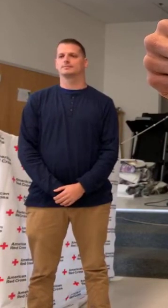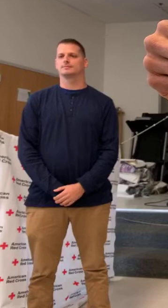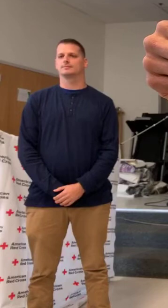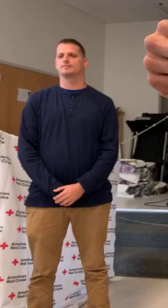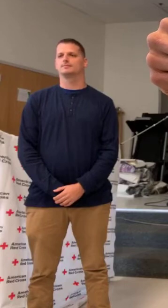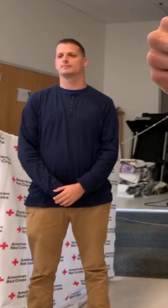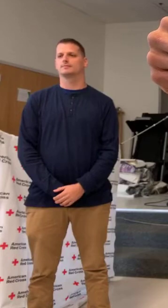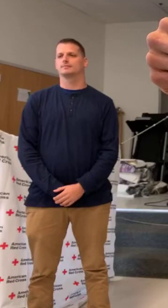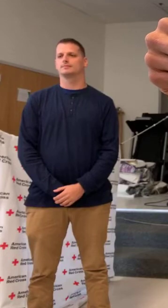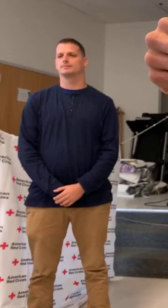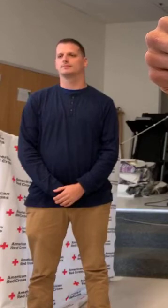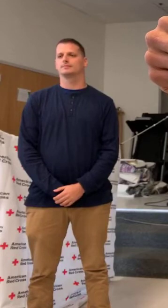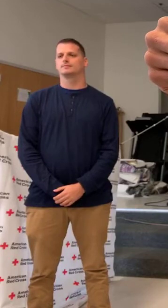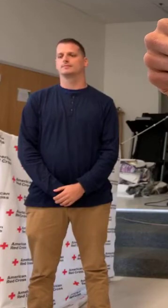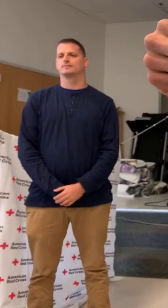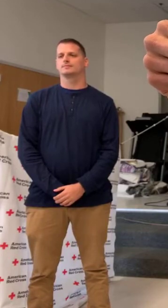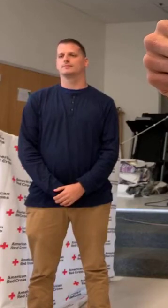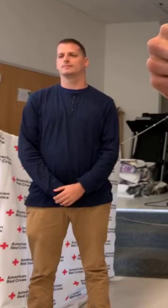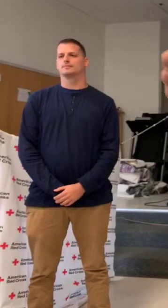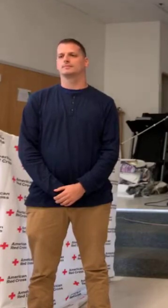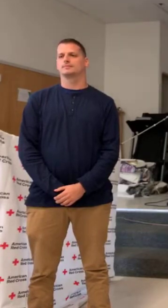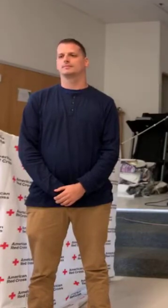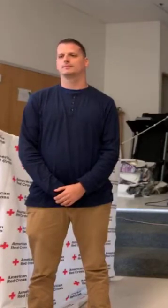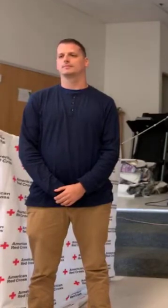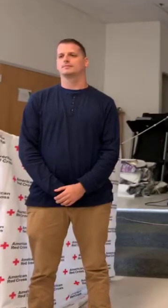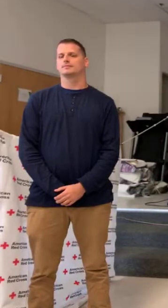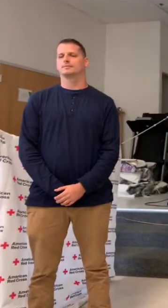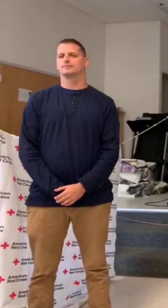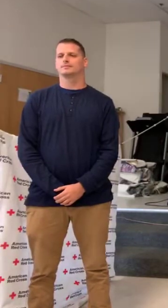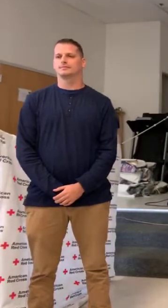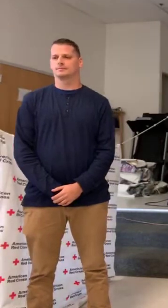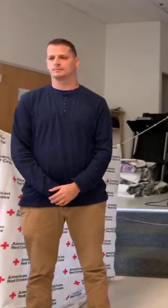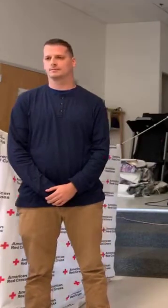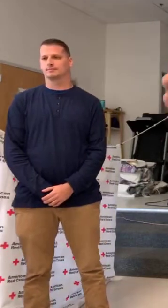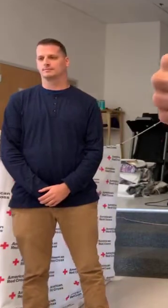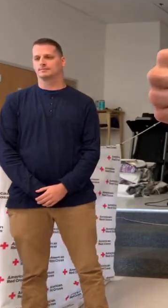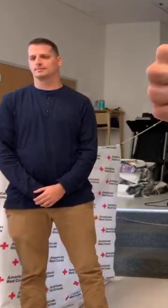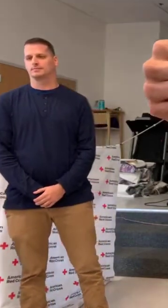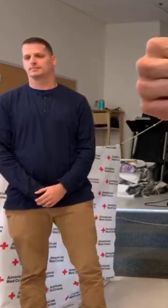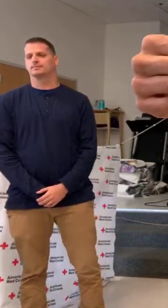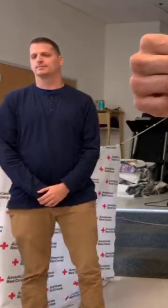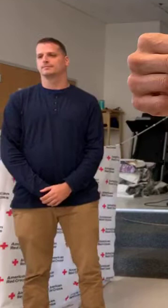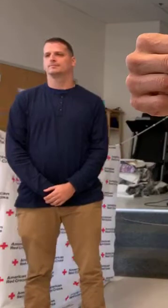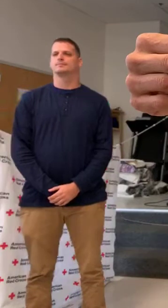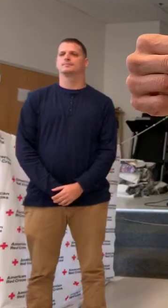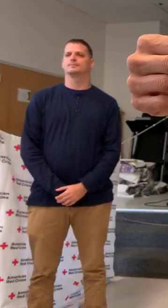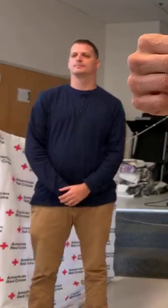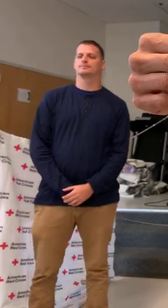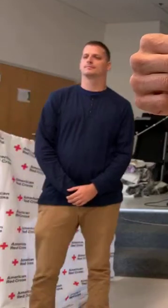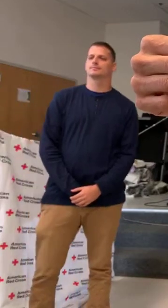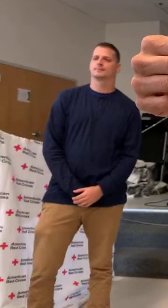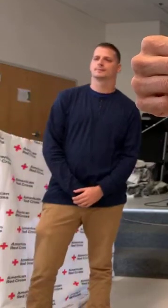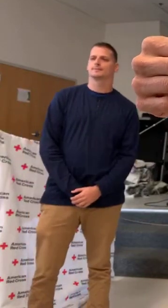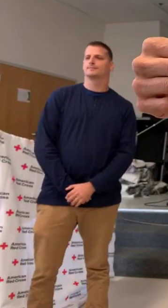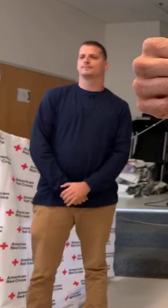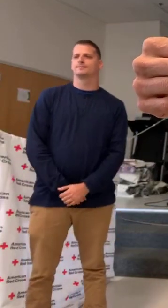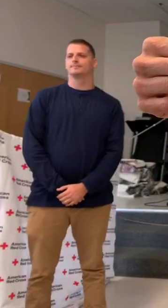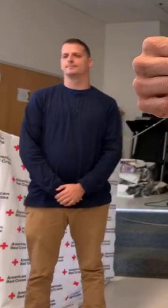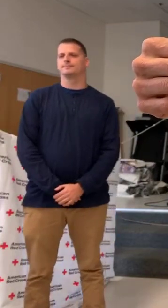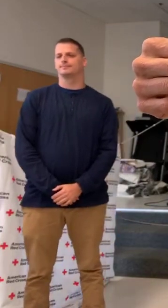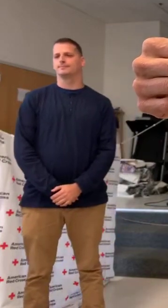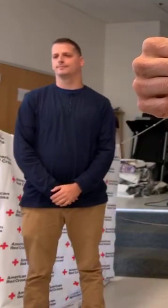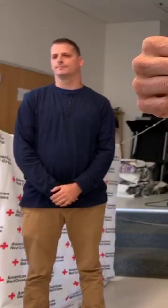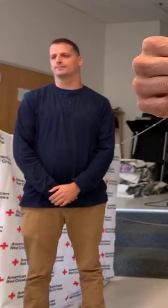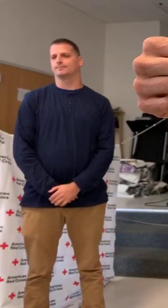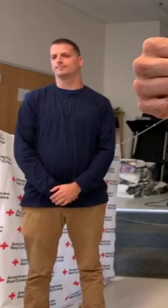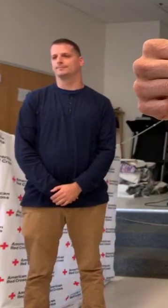agenda that was here today, and all the maps and handouts that we've included for everyone that was able to make it in person, because we don't